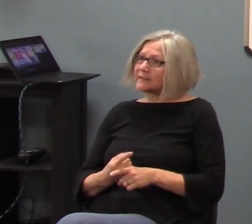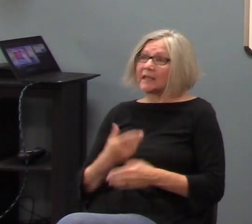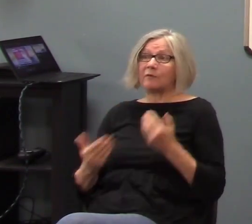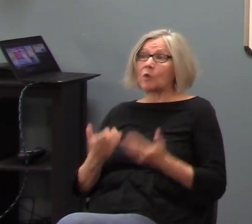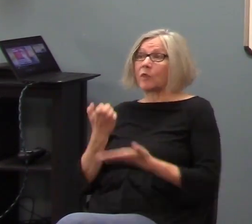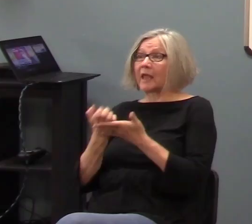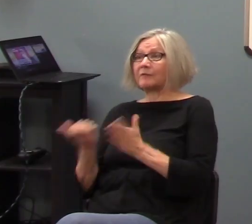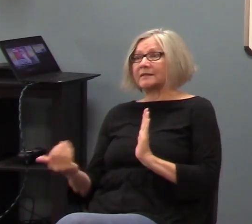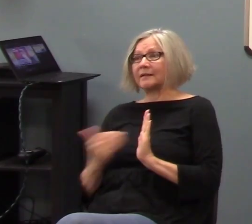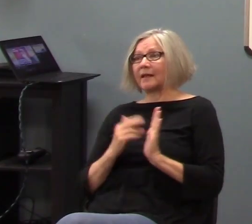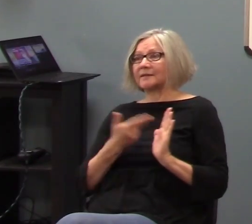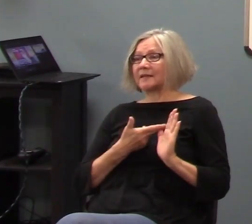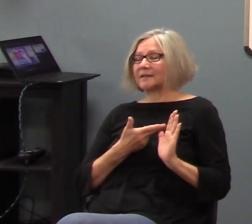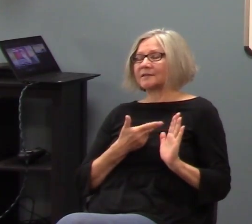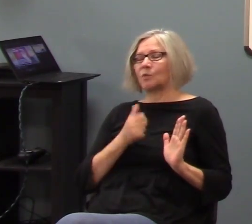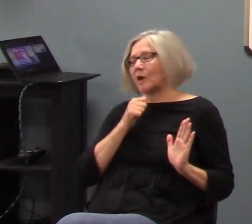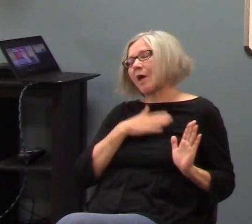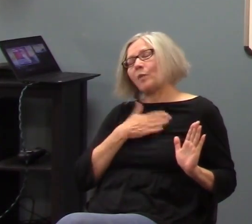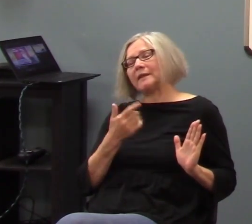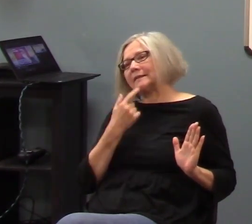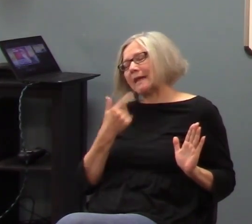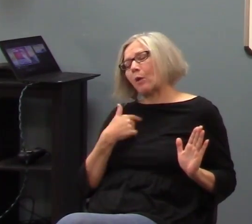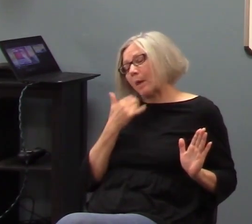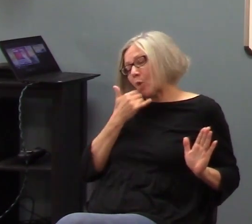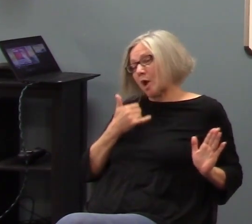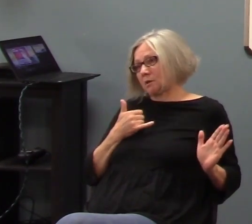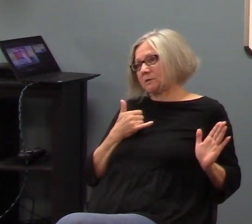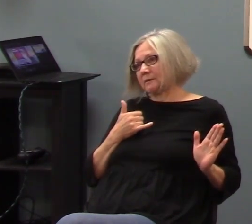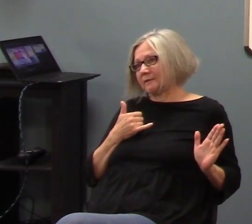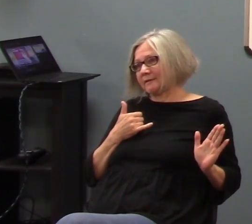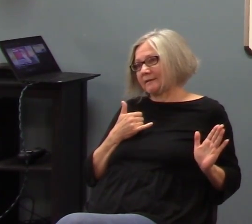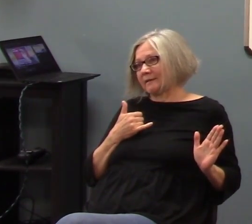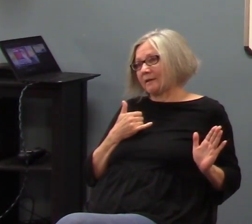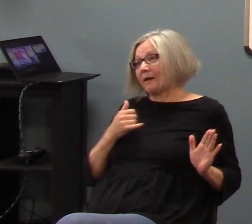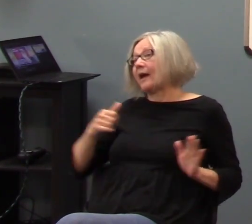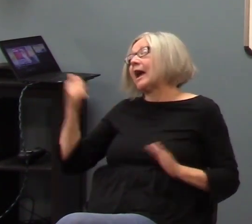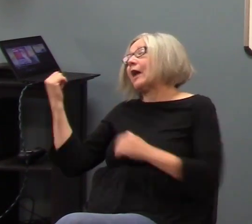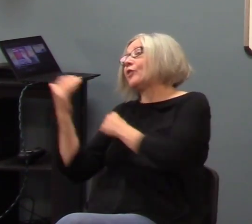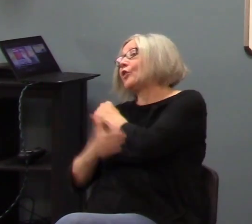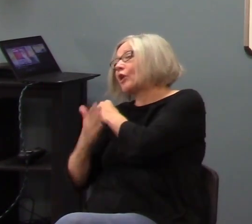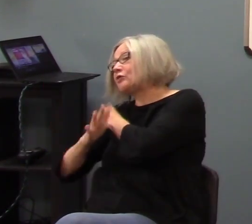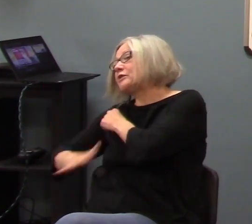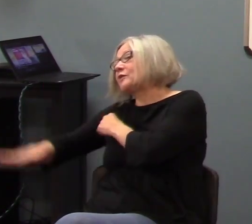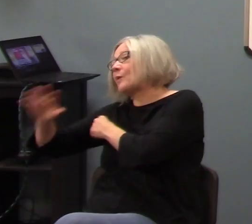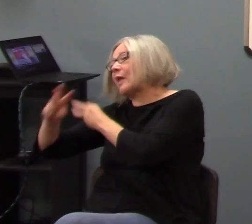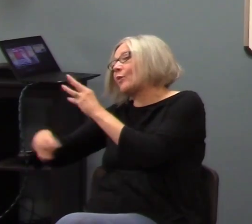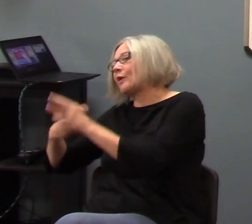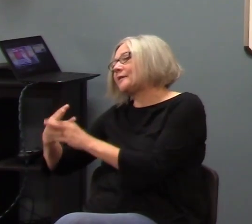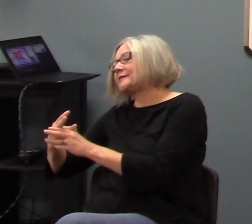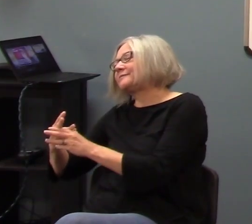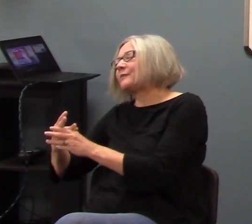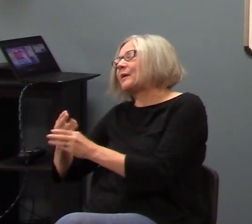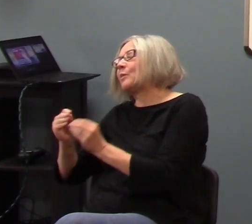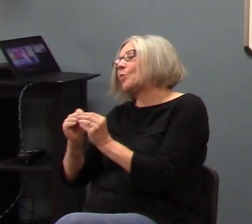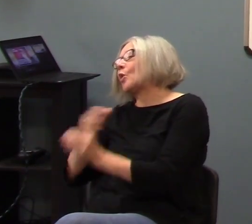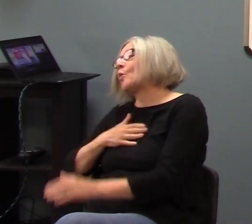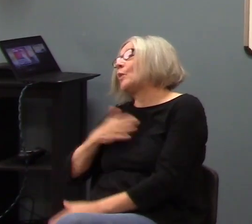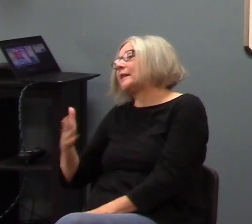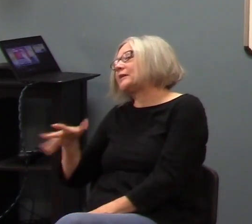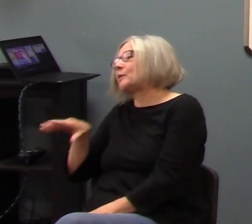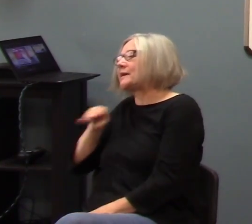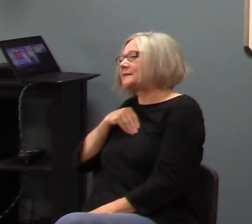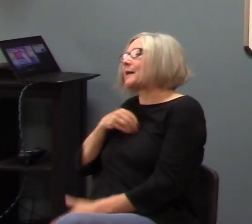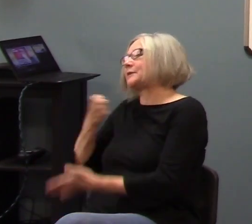say, oh, I must be wrong. And again, for whatever reason, we see in other countries, other parts of the world, far more willingness to accept some of this